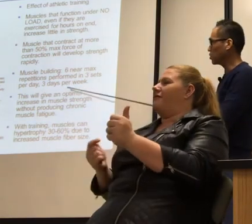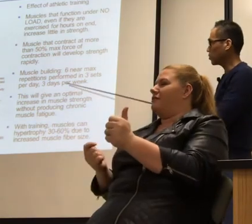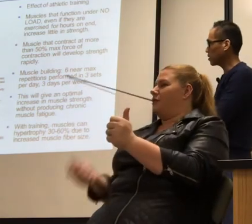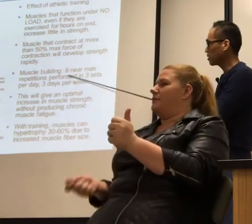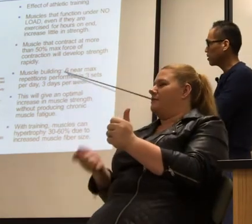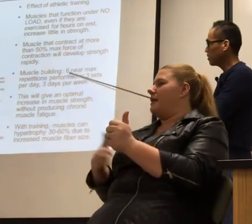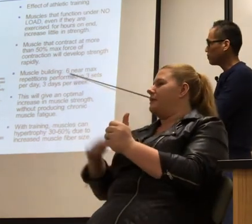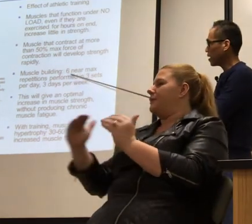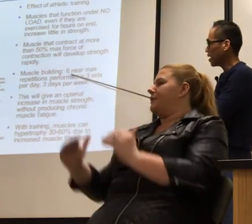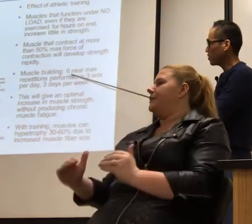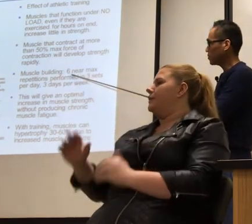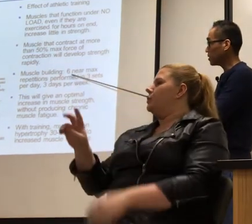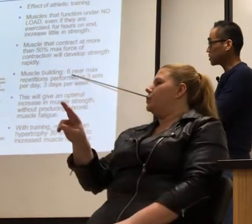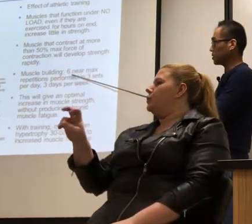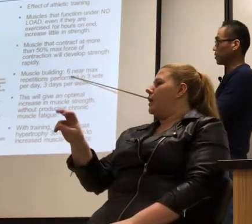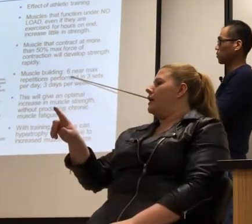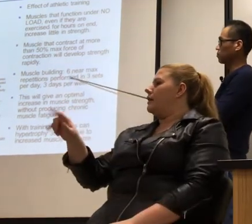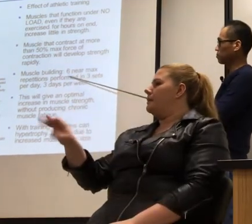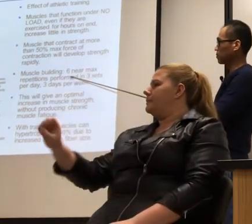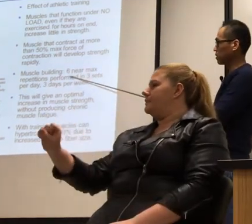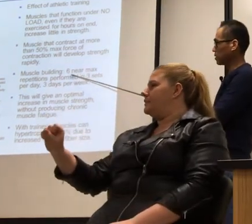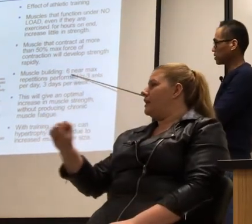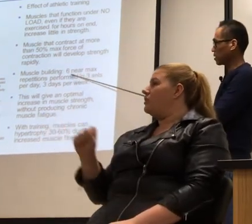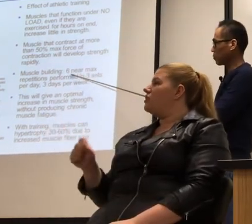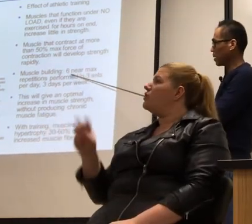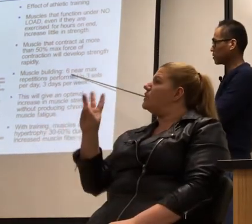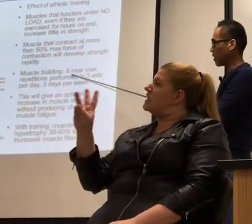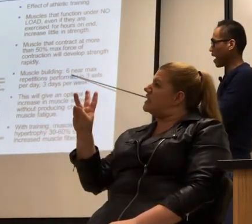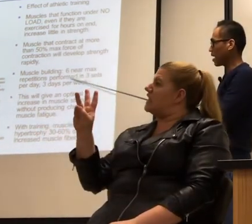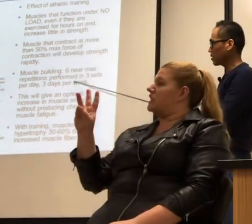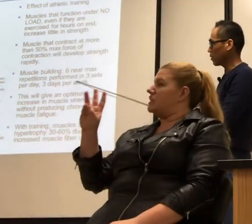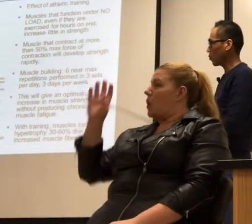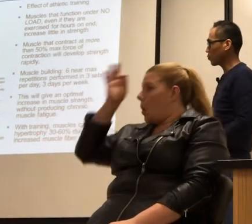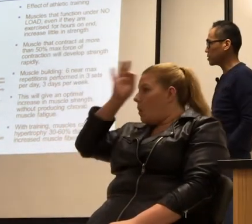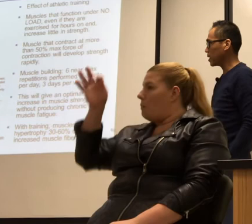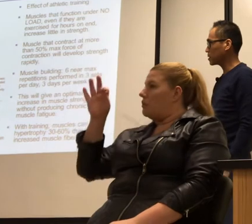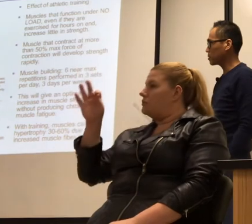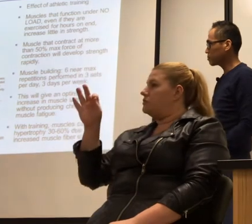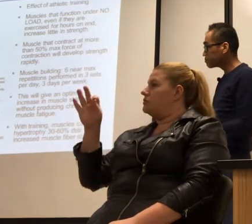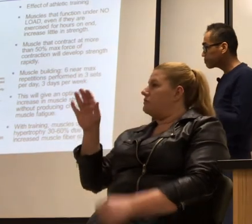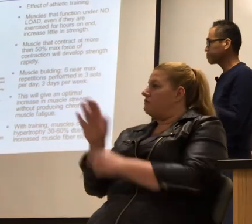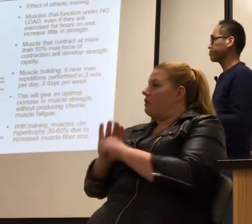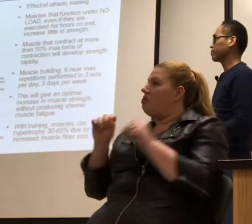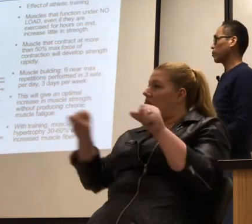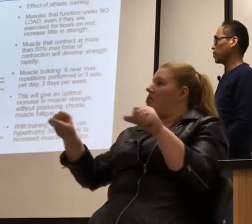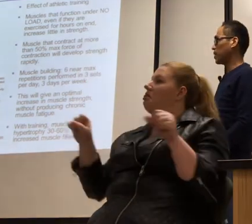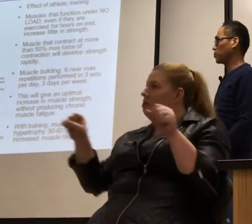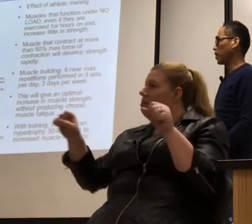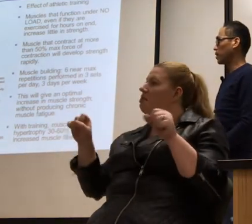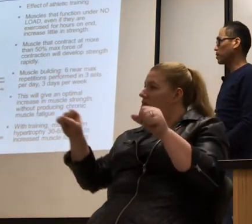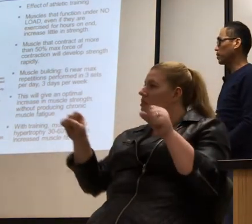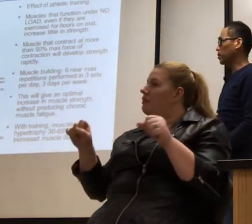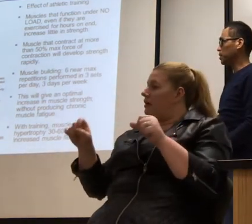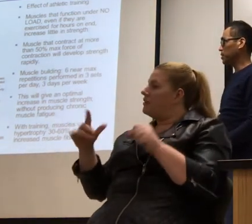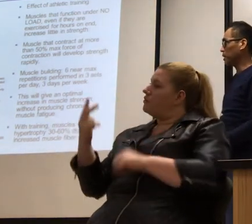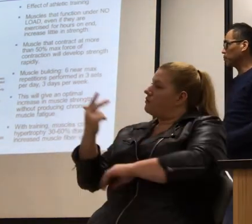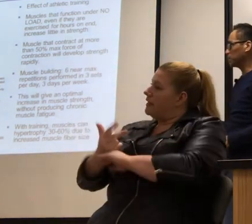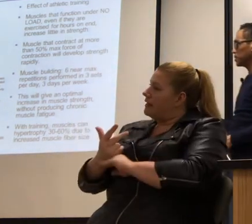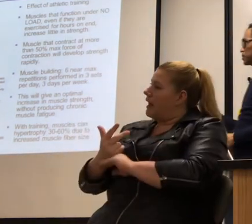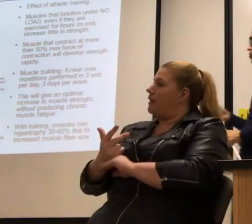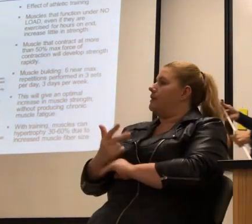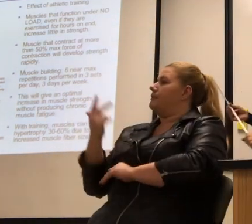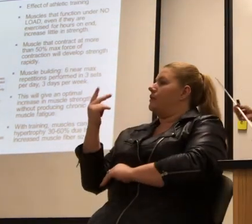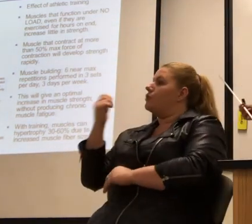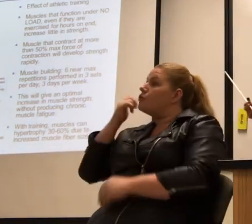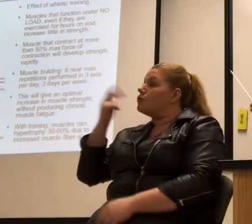to 200, and do six reps of that, you know, 3 sets, 3 days a week, and you can see